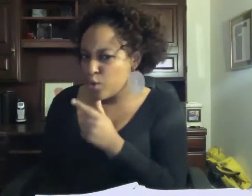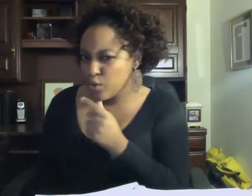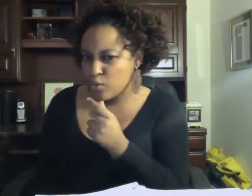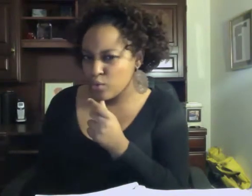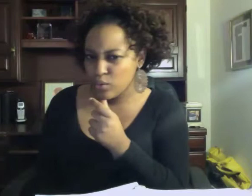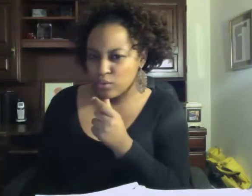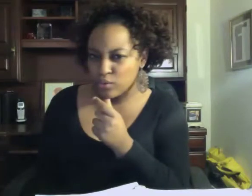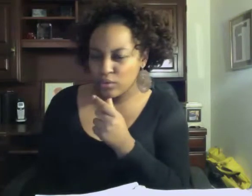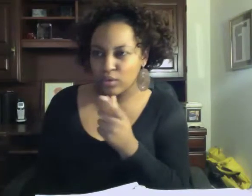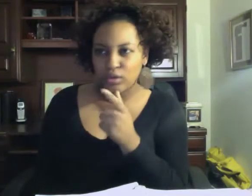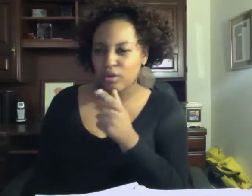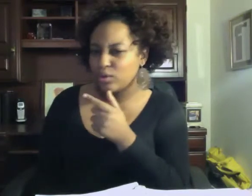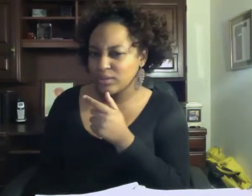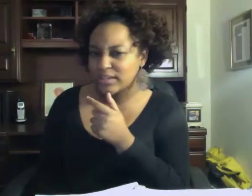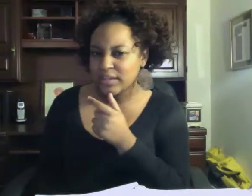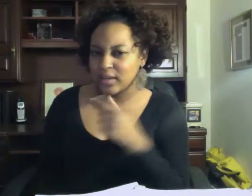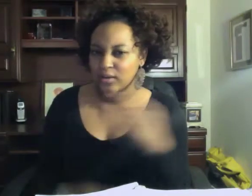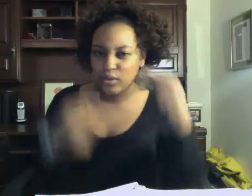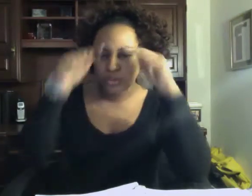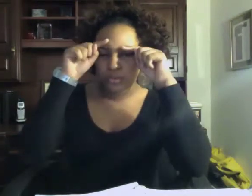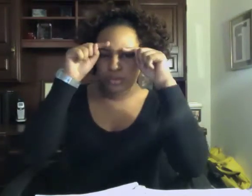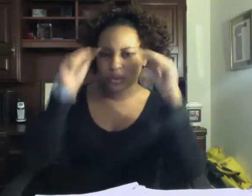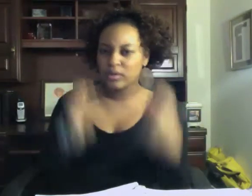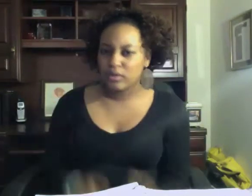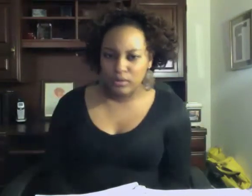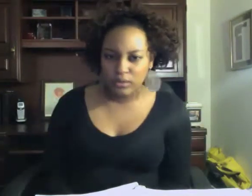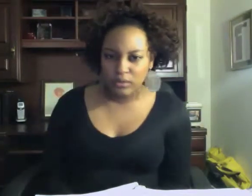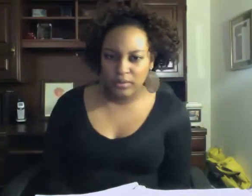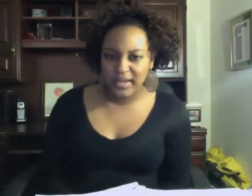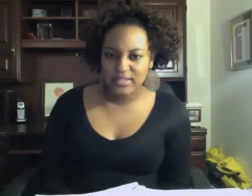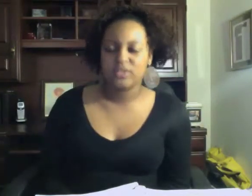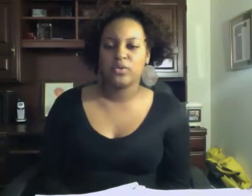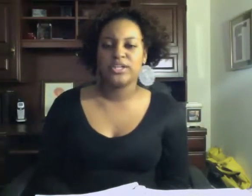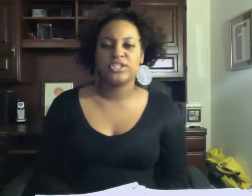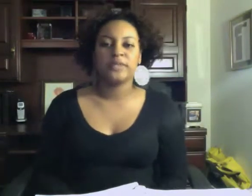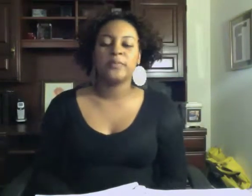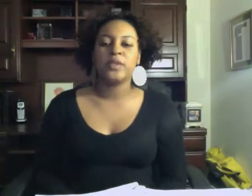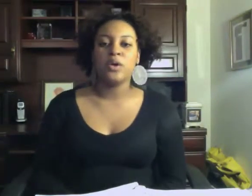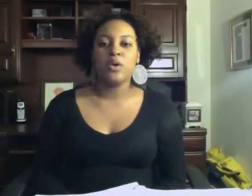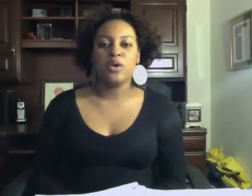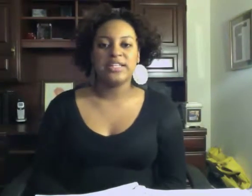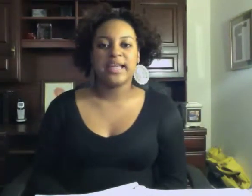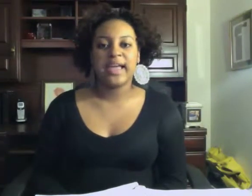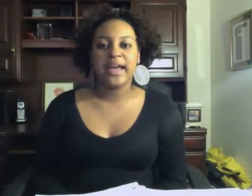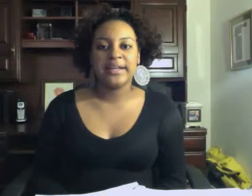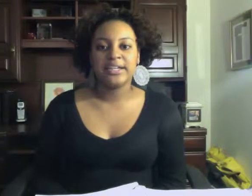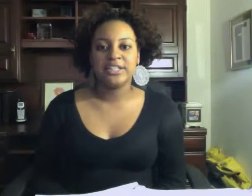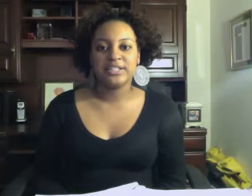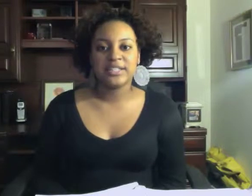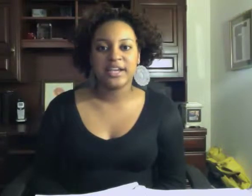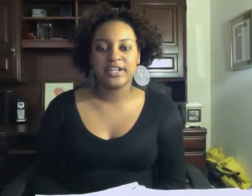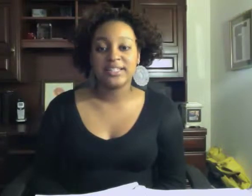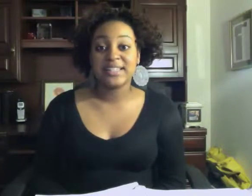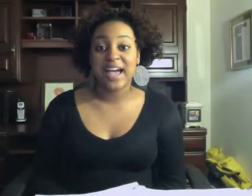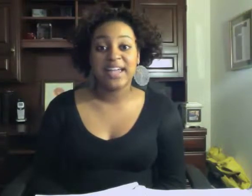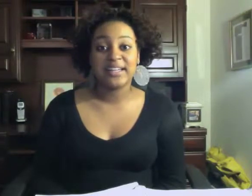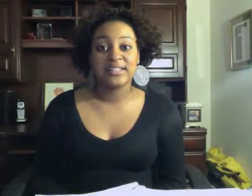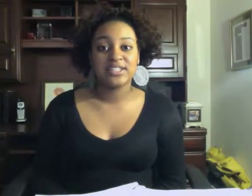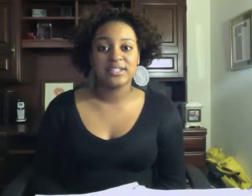who? Who did that? Who? I'm asking a question. Or say I didn't understand your signs